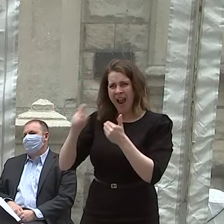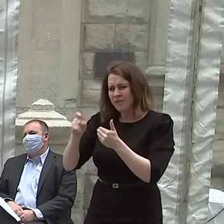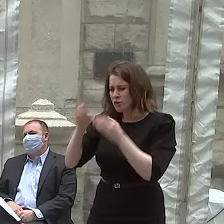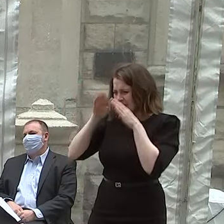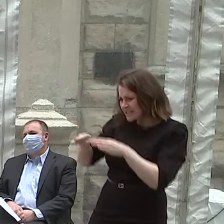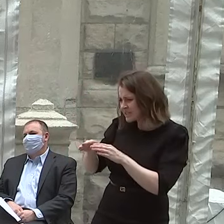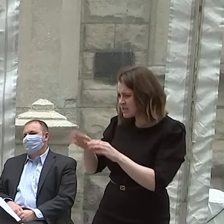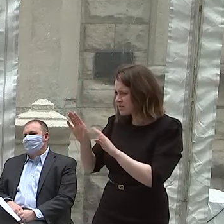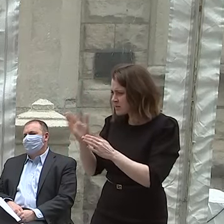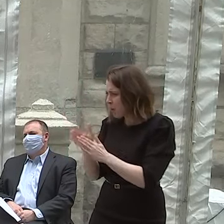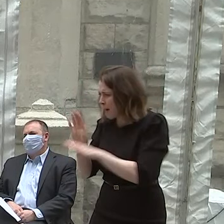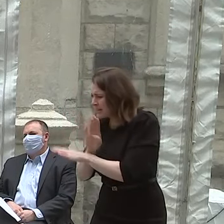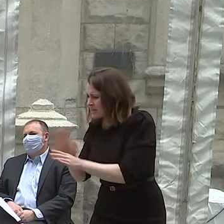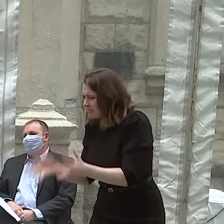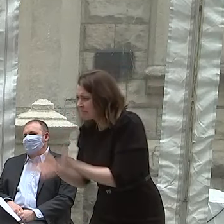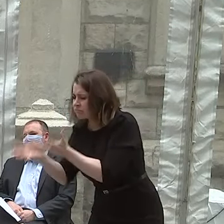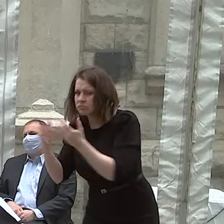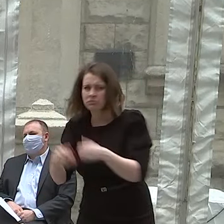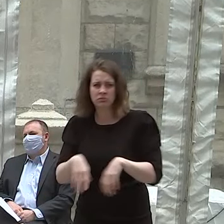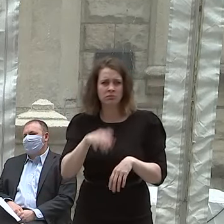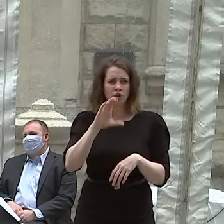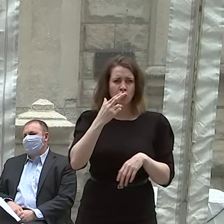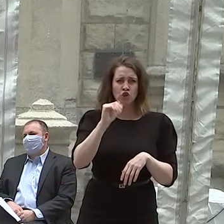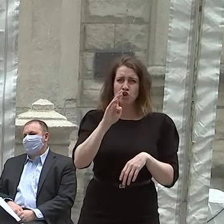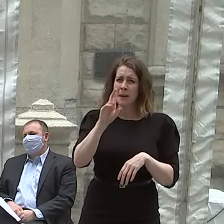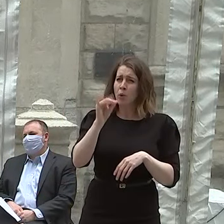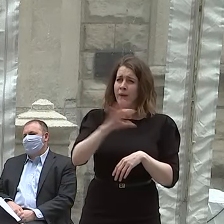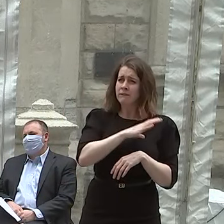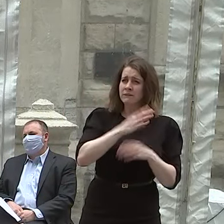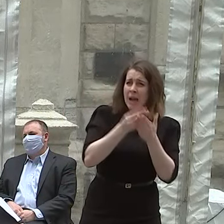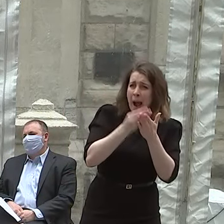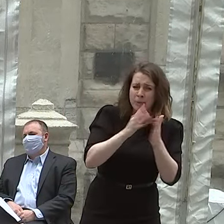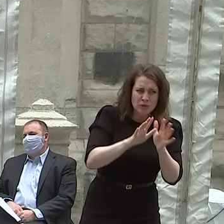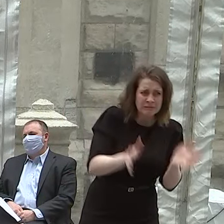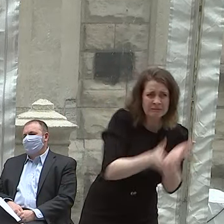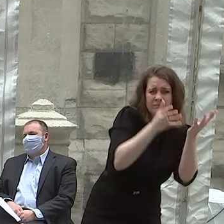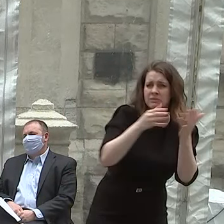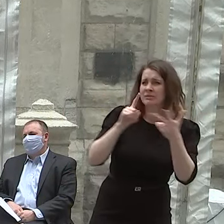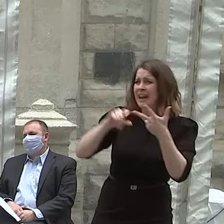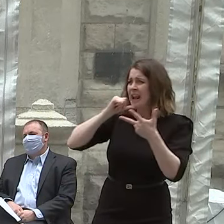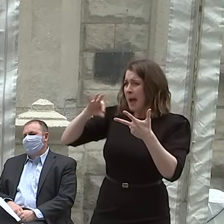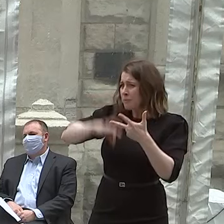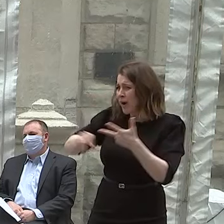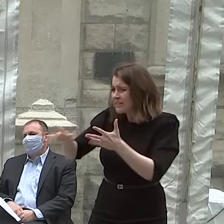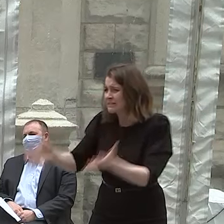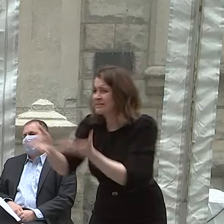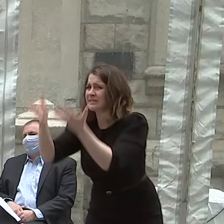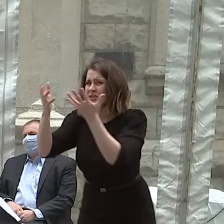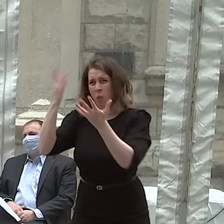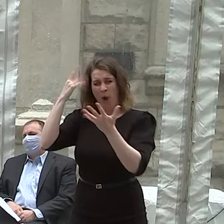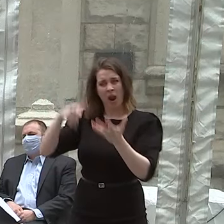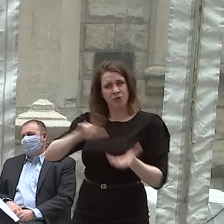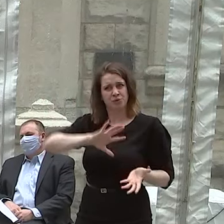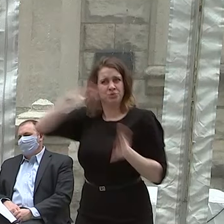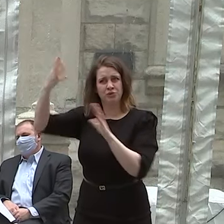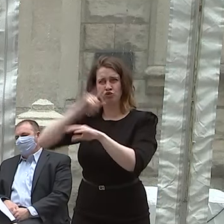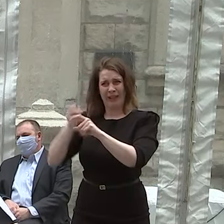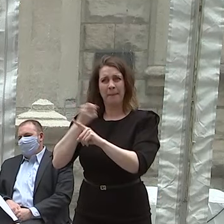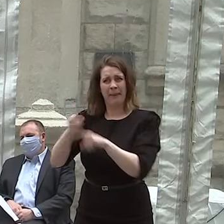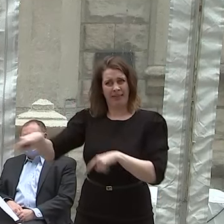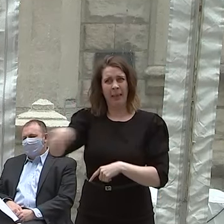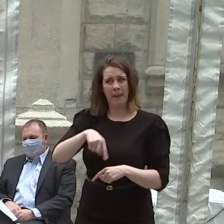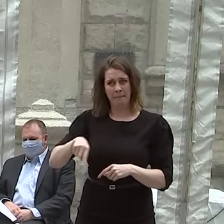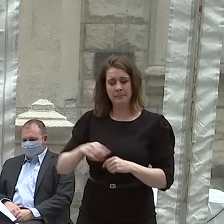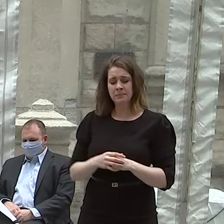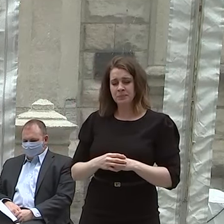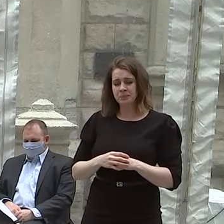businesses, chambers of commerce, and not-for-profits. They will fail and our neighborhoods will never recover. But I'm always optimistic